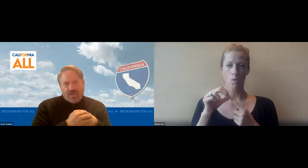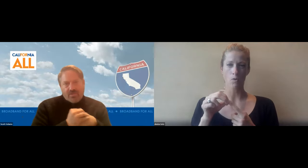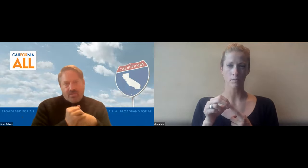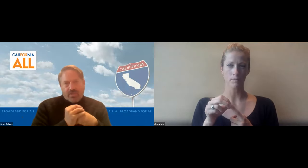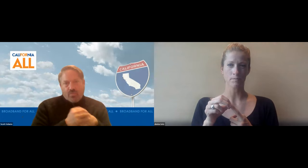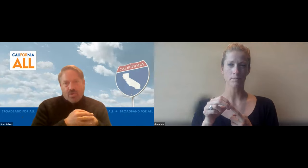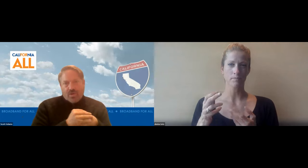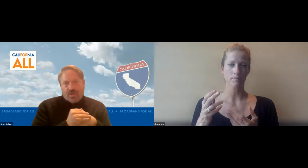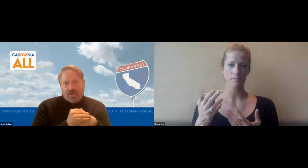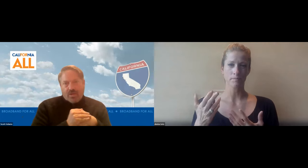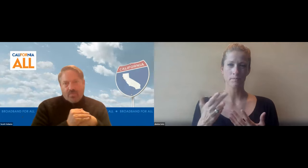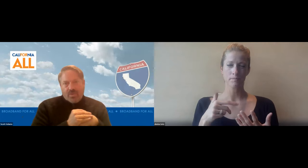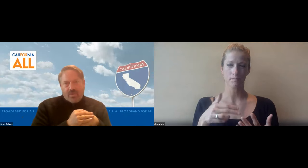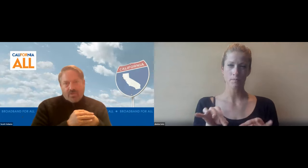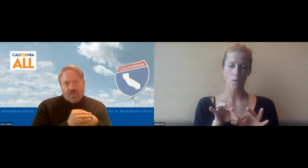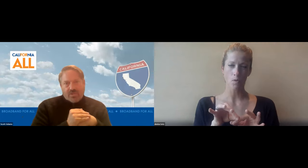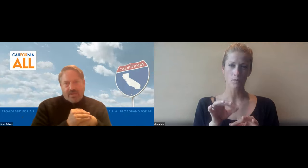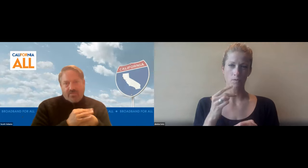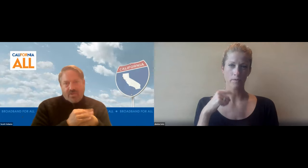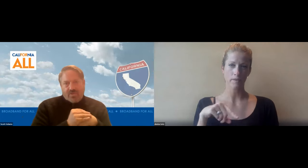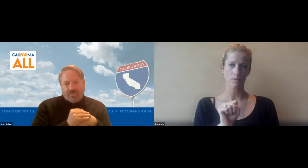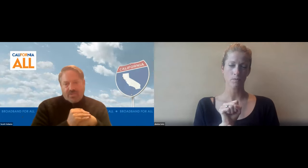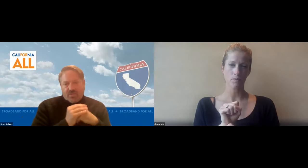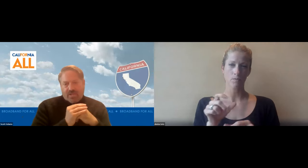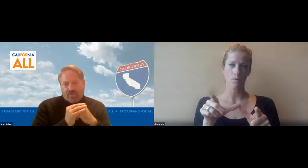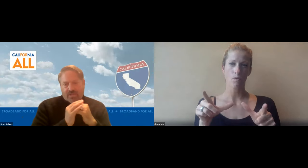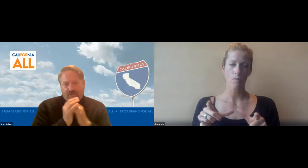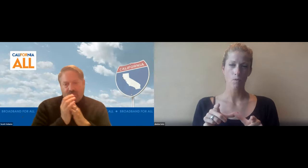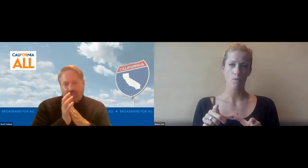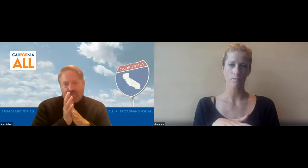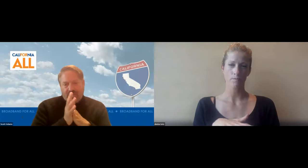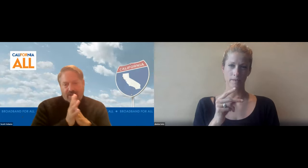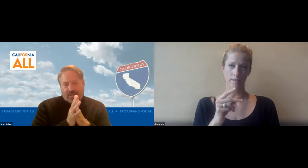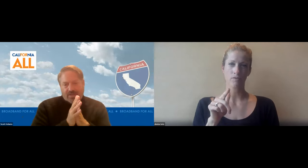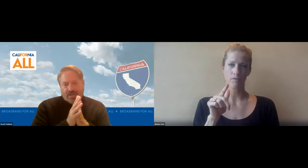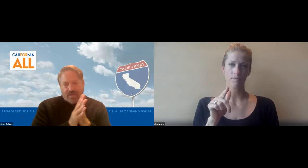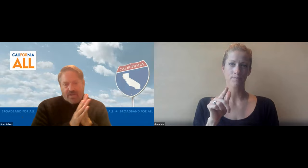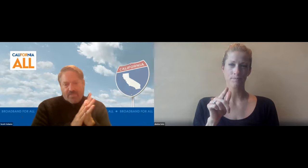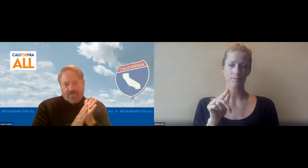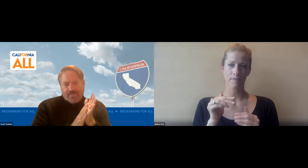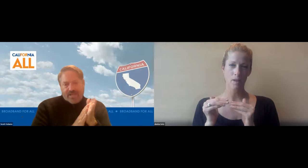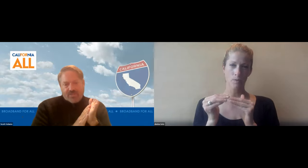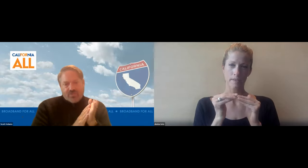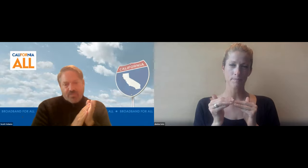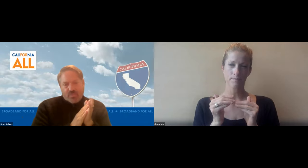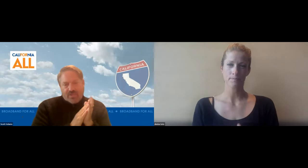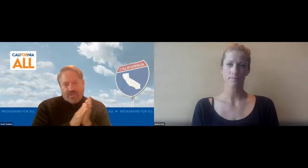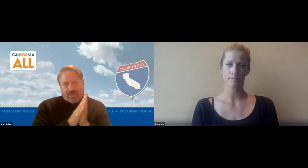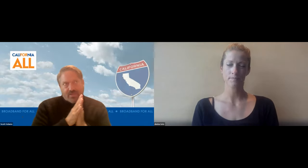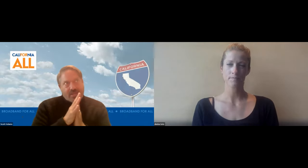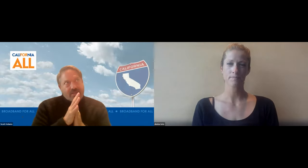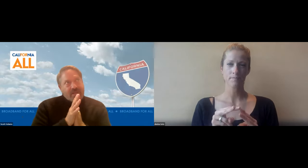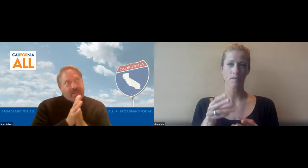are to doing the work locally of digital equity and inclusion. And an interesting